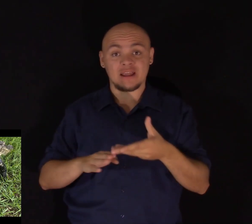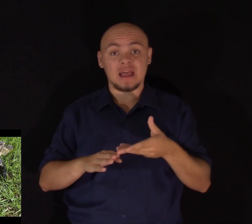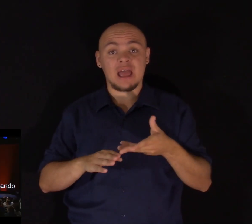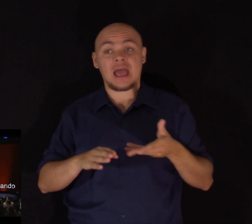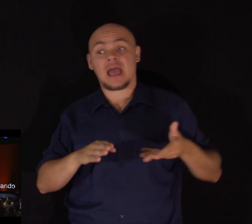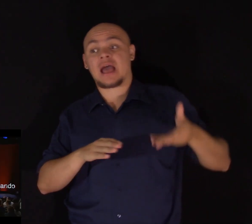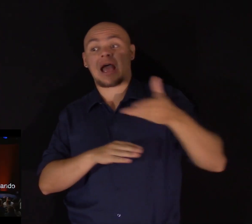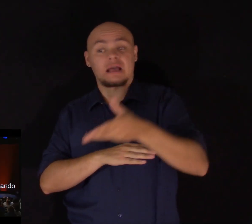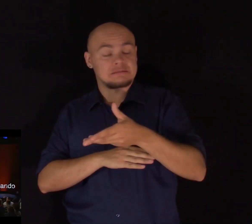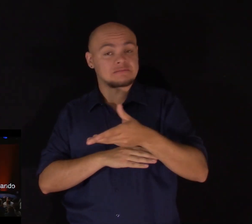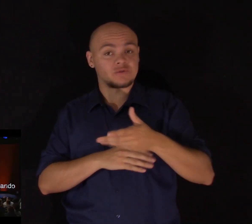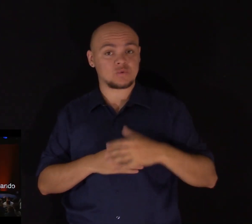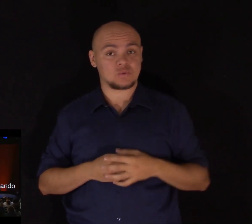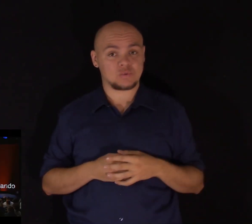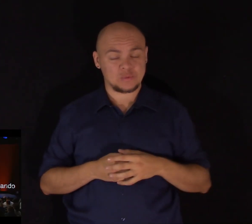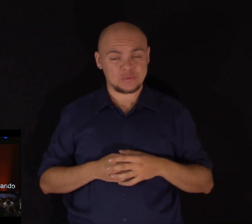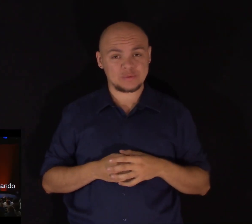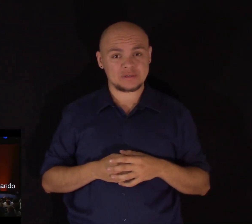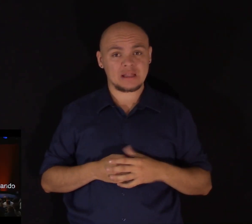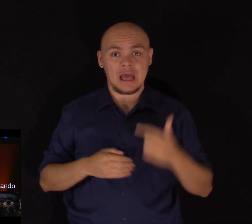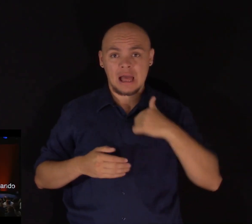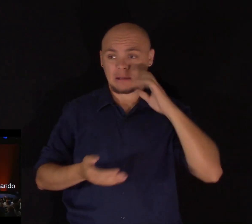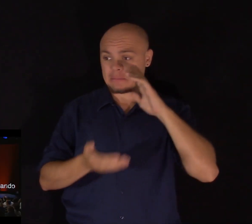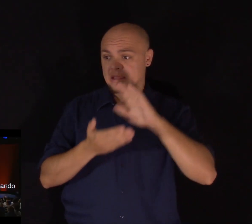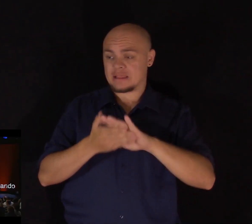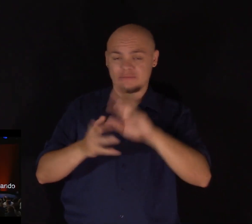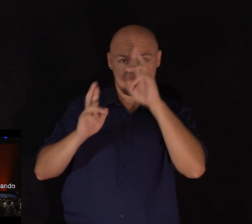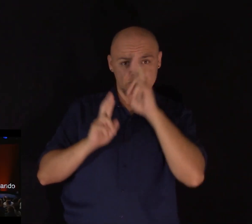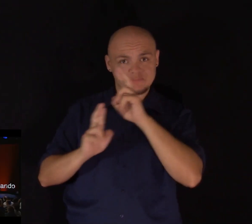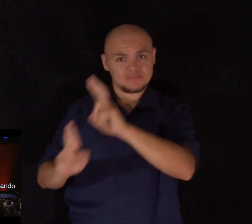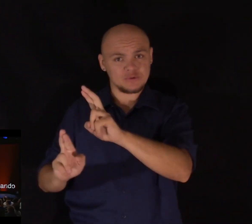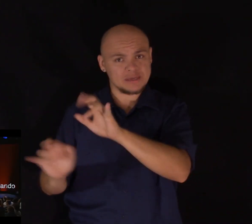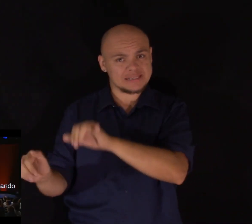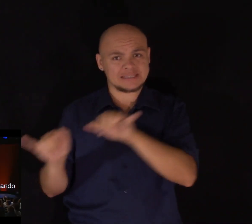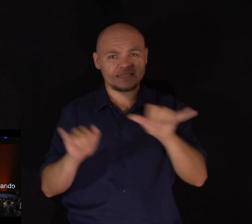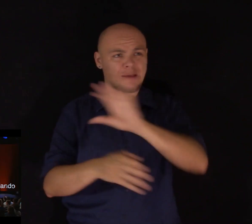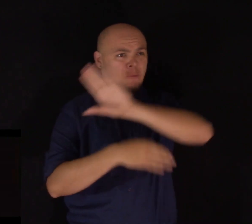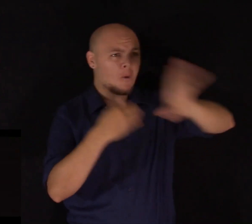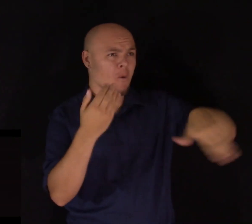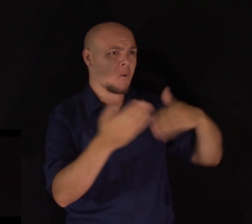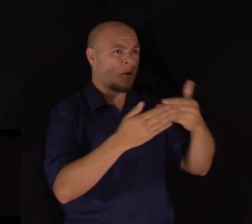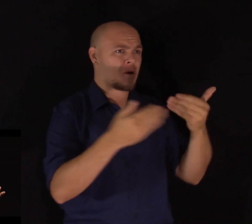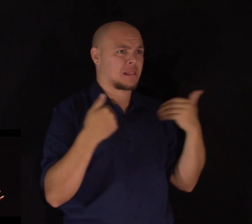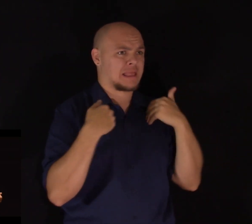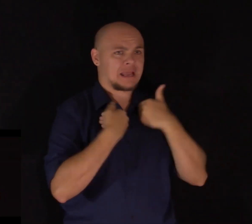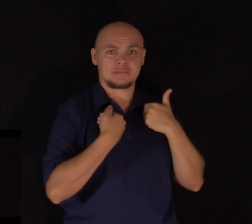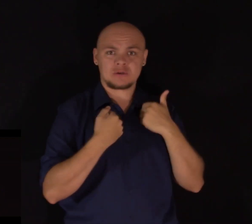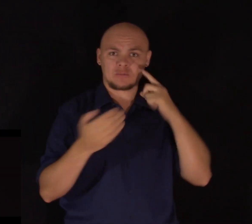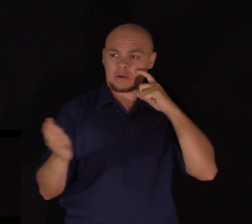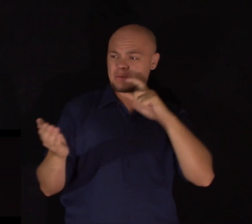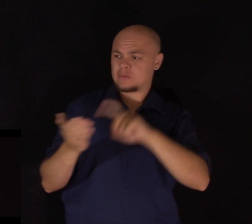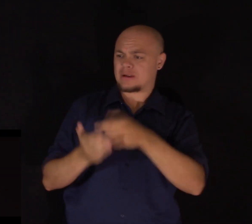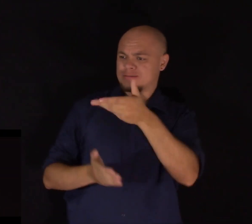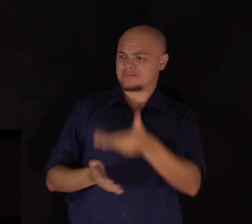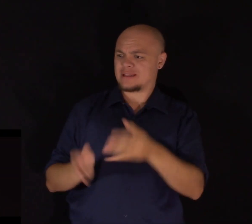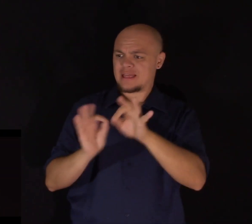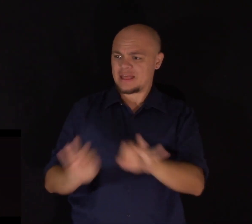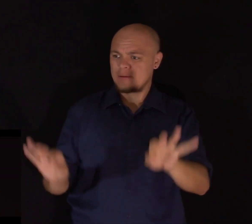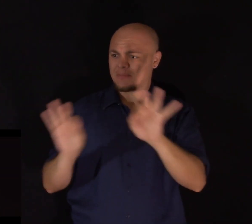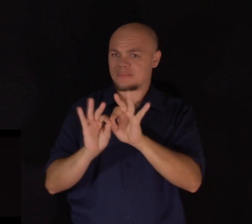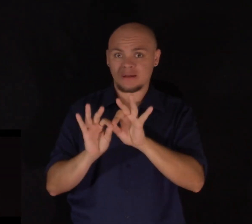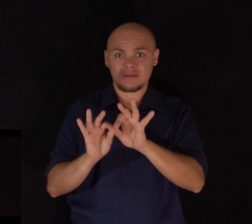Publix. I believe that alligators and crocodiles deserve the same healthy respect that all animals do, so that we recognize how important they are to